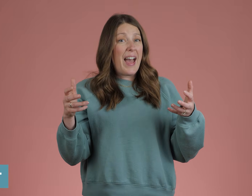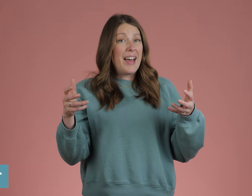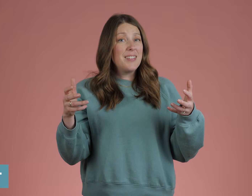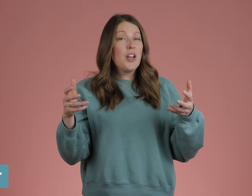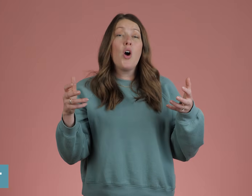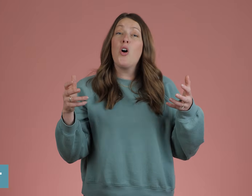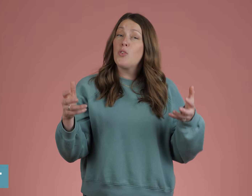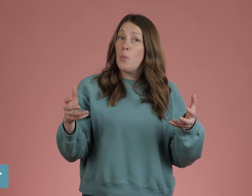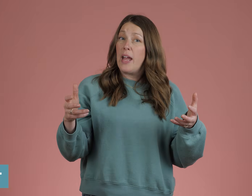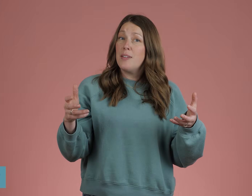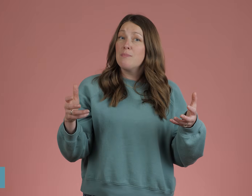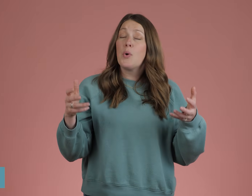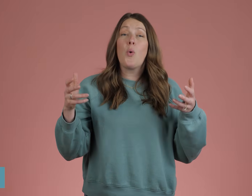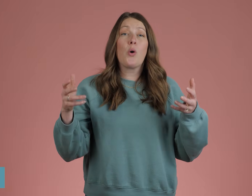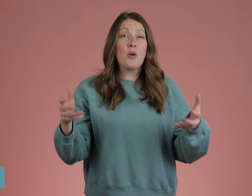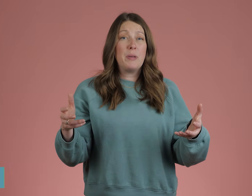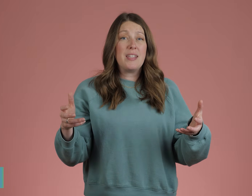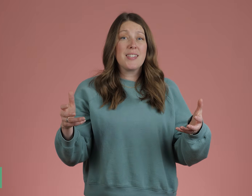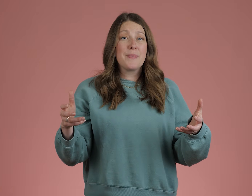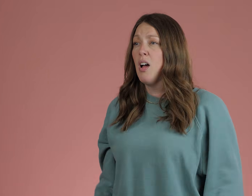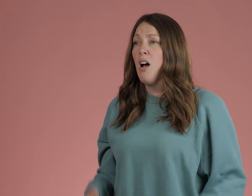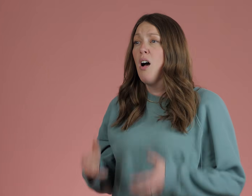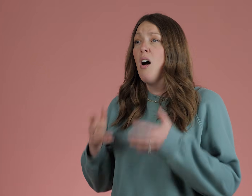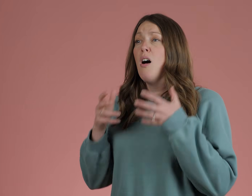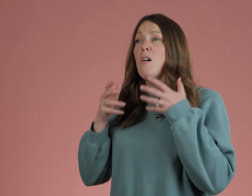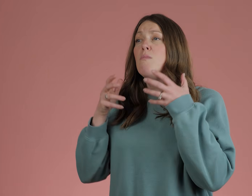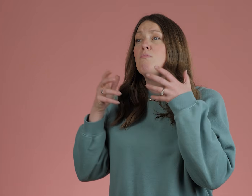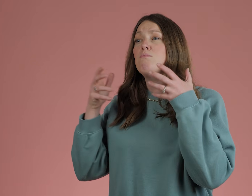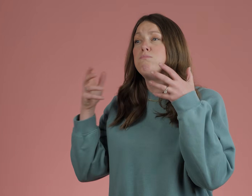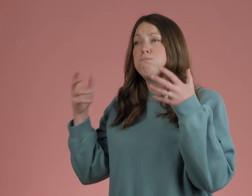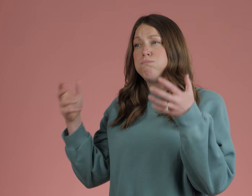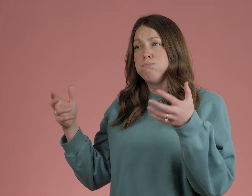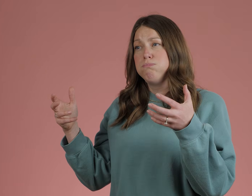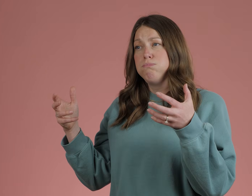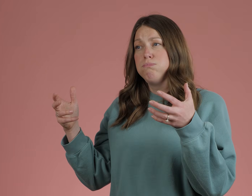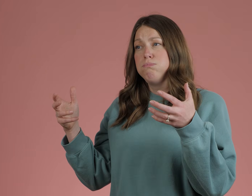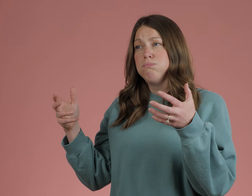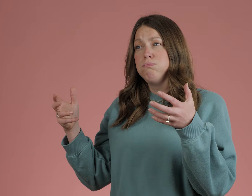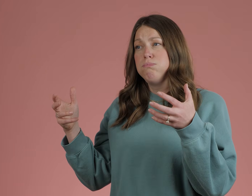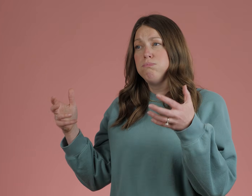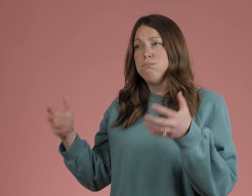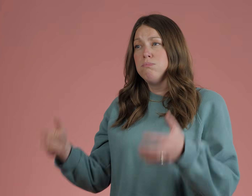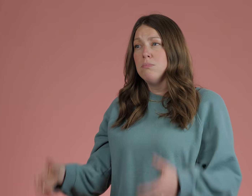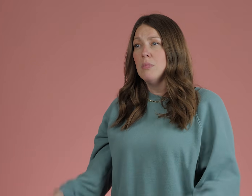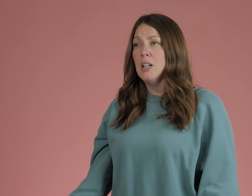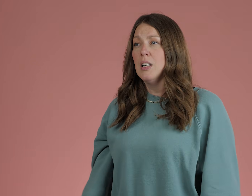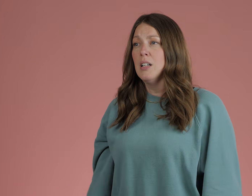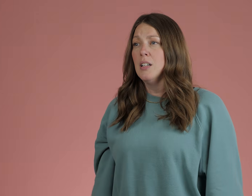Fat, overweight, or obese. Notice that I do puff cheeks with it as